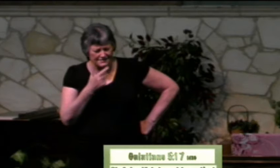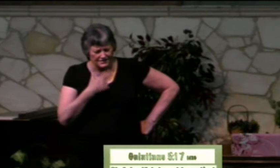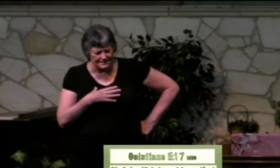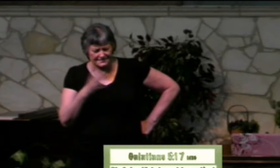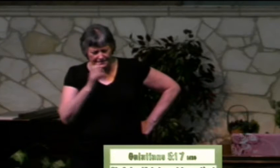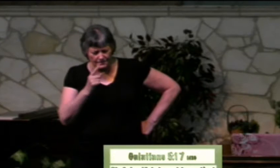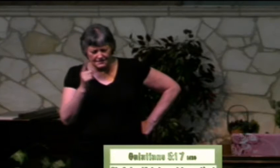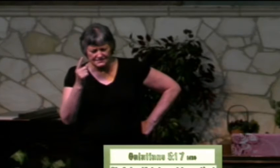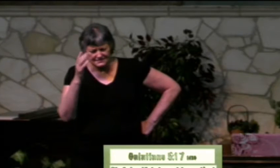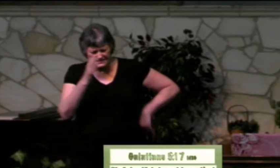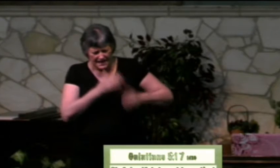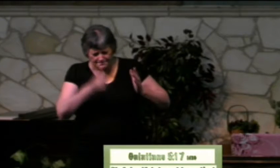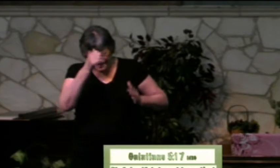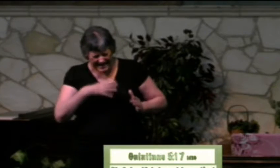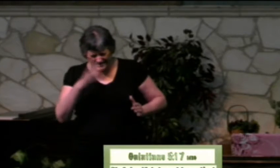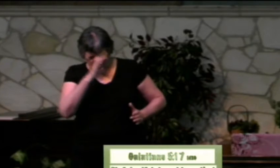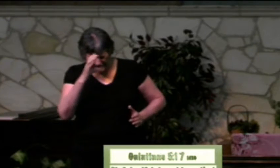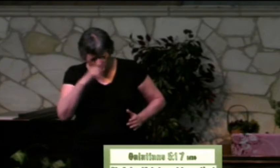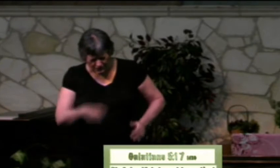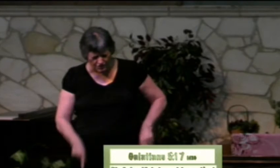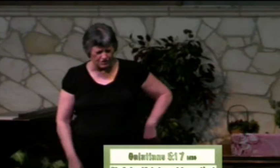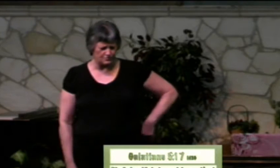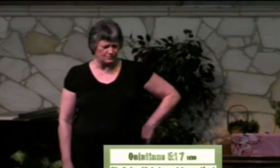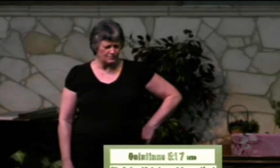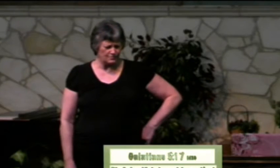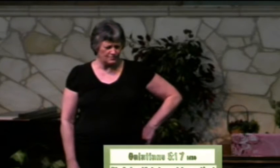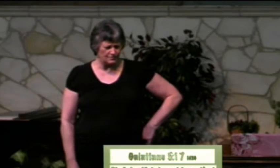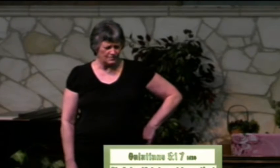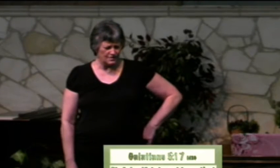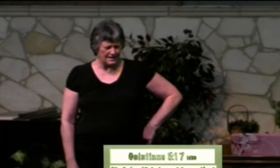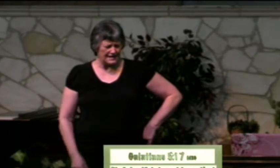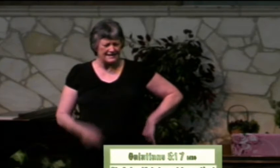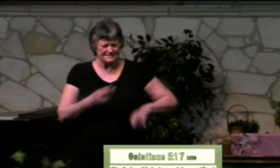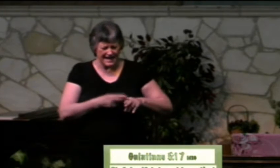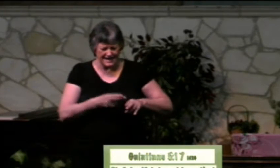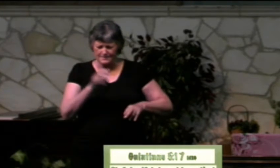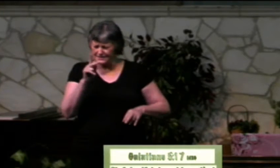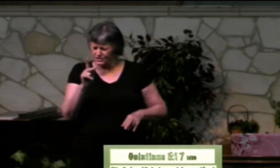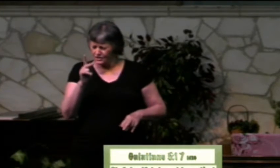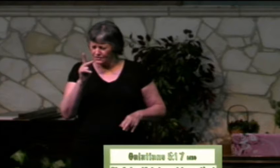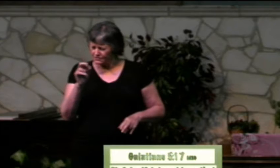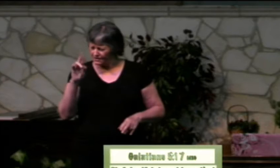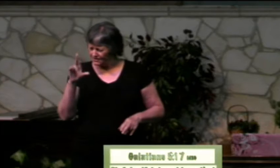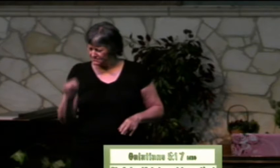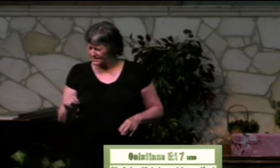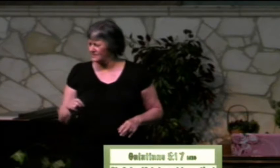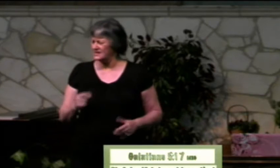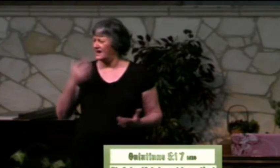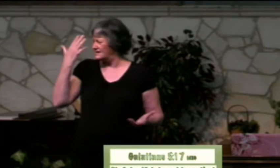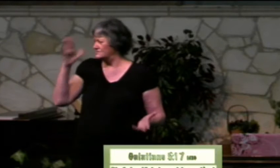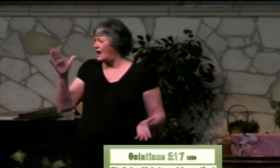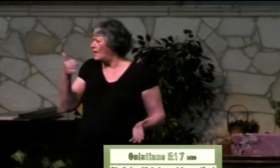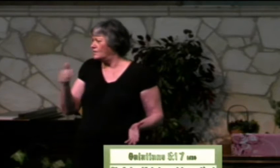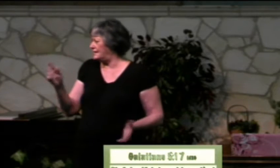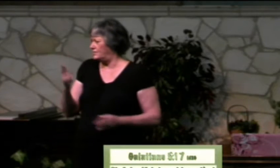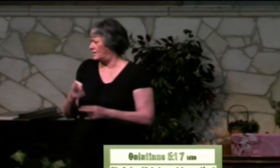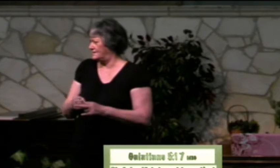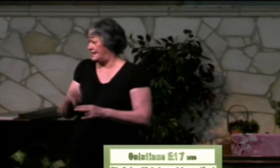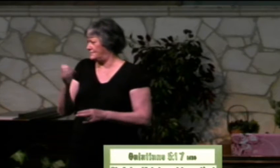Linda, some man is looking for you. His name is Kurt. And I was like, I don't know anyone named